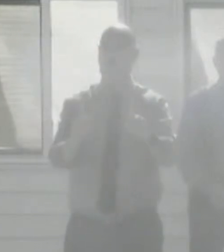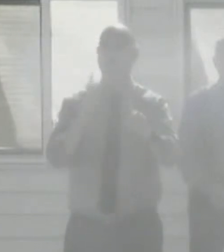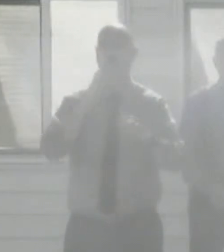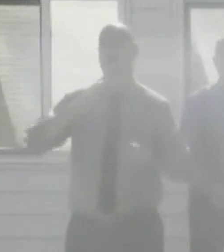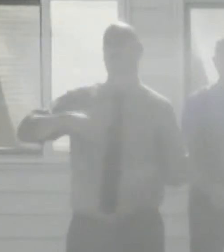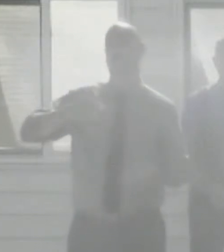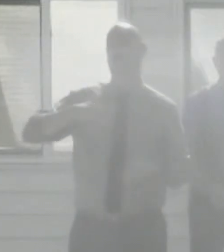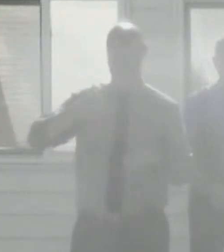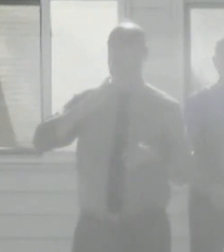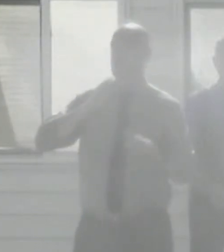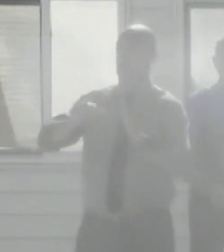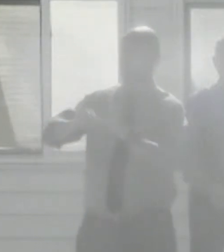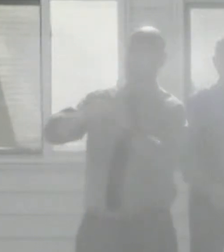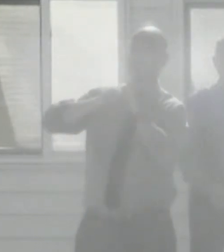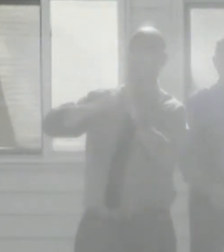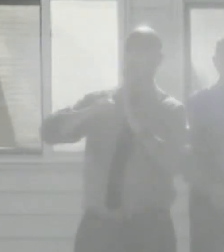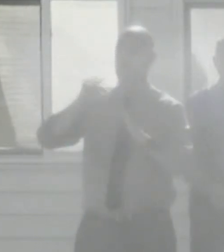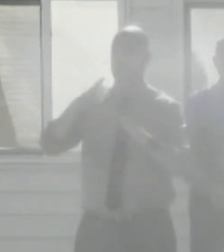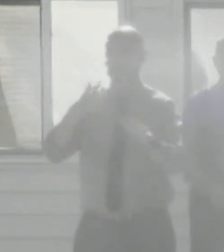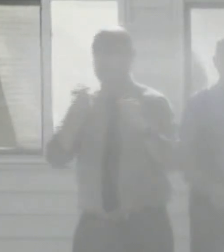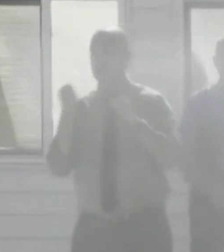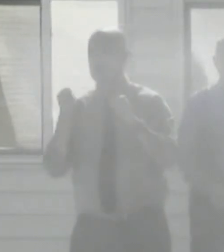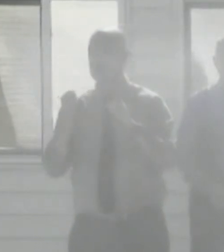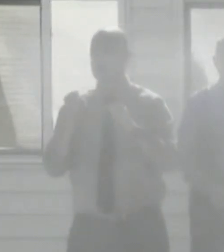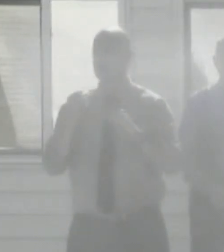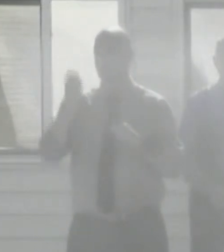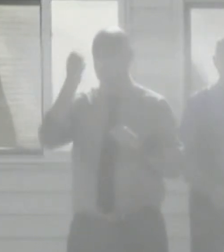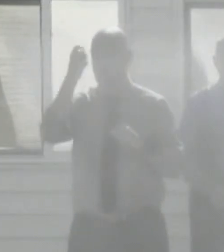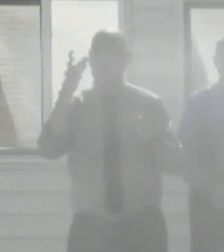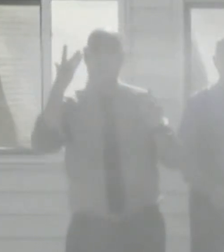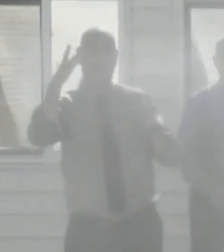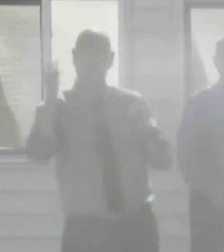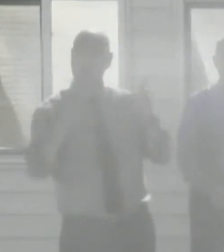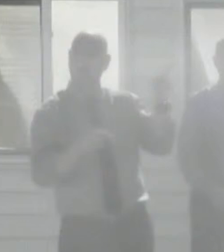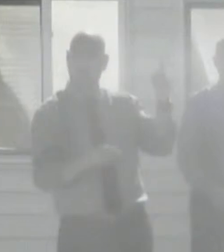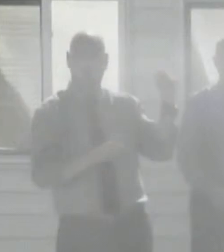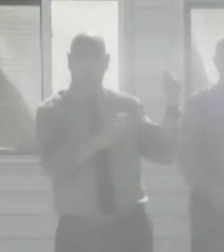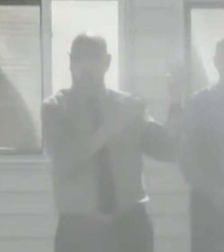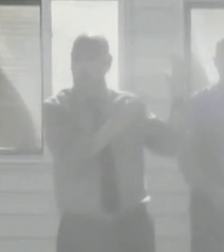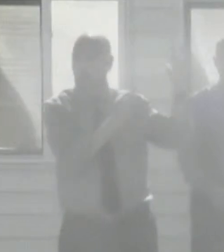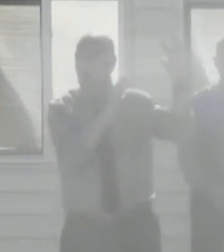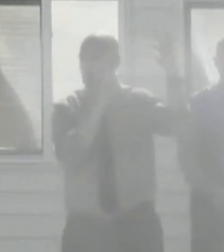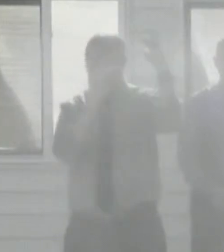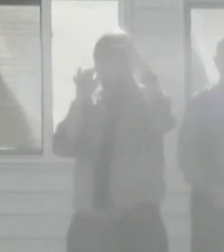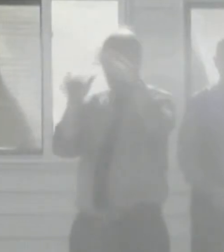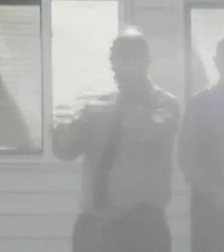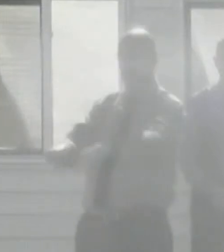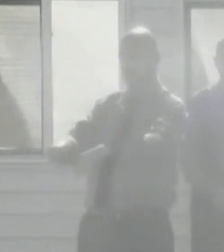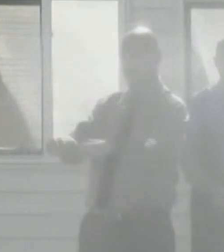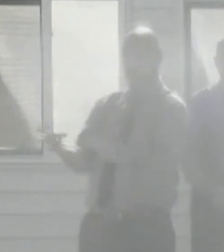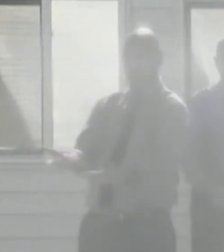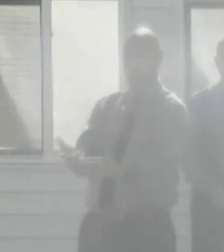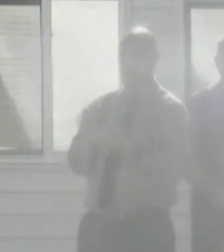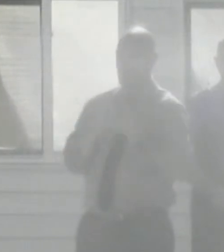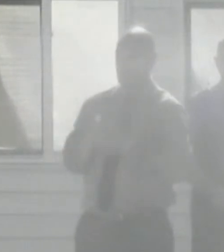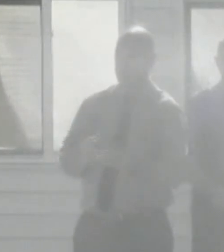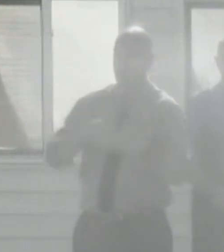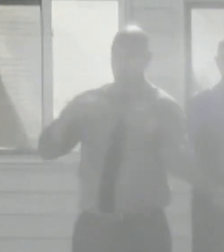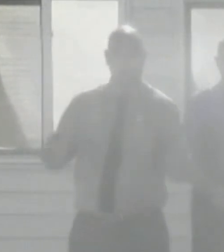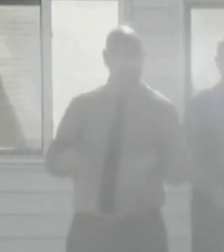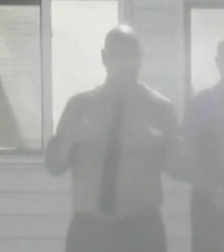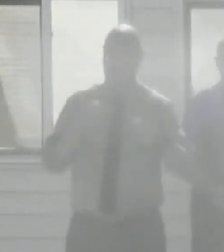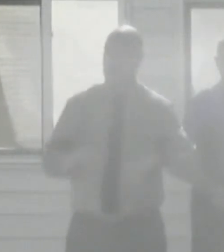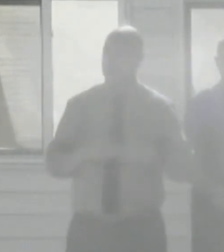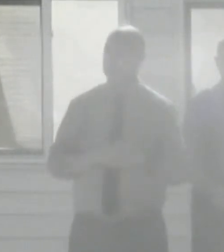from as far away as California to be able to help with the effort here in the state of Florida. And I think it's going to be very meaningful, and I think it's going to make a difference.